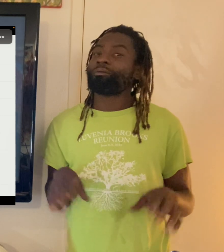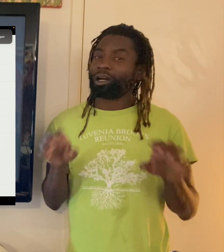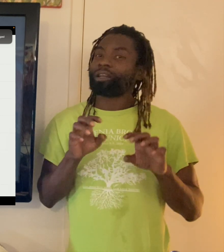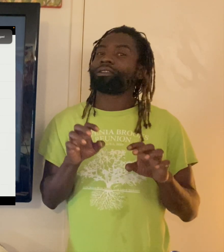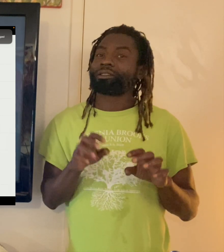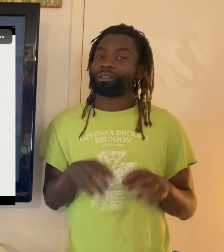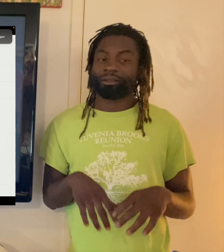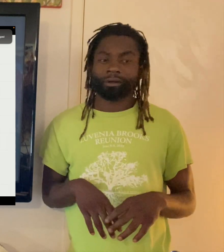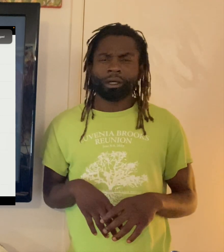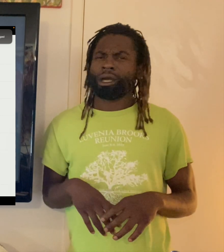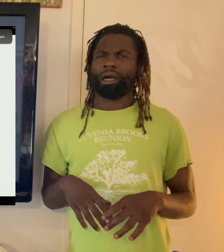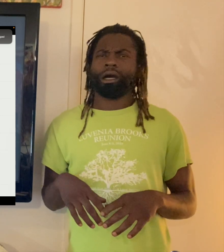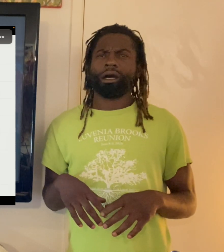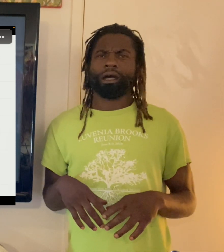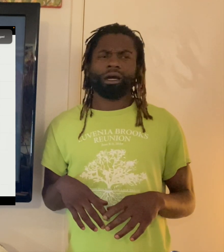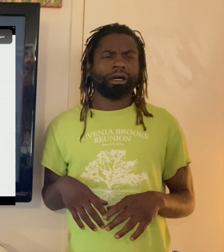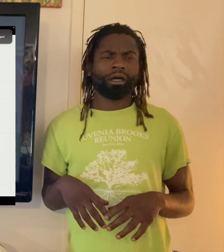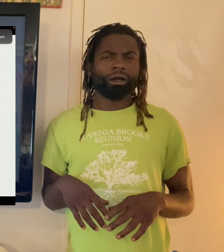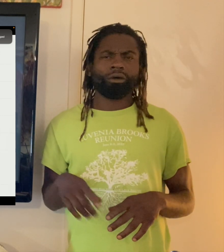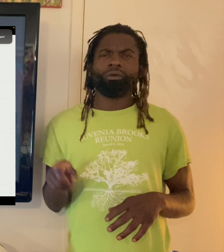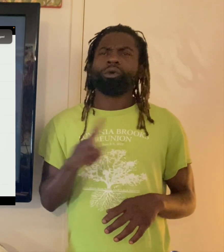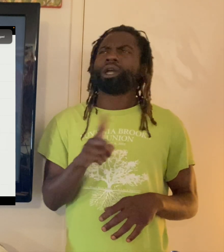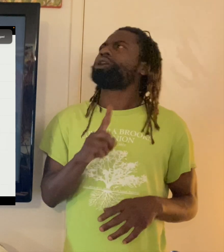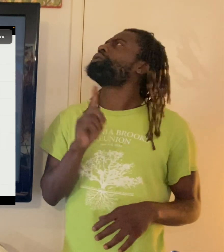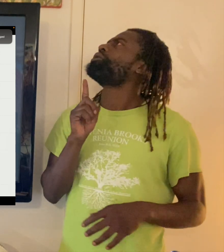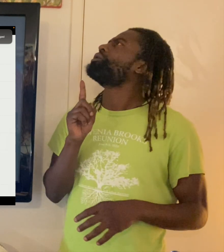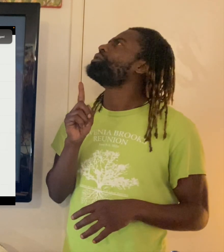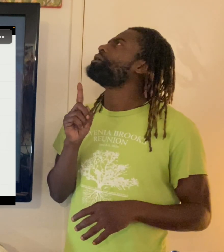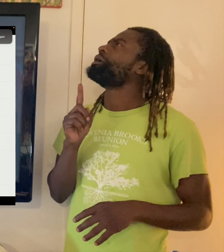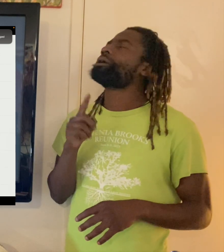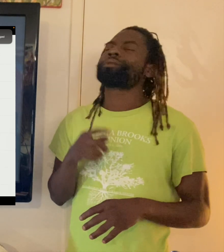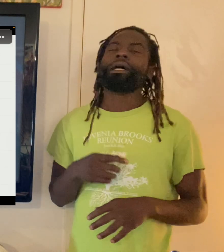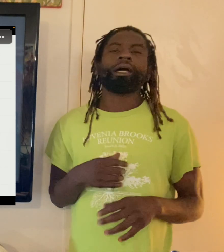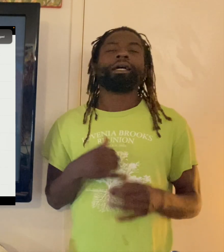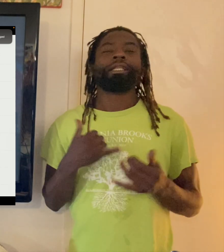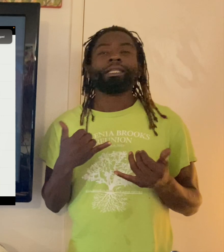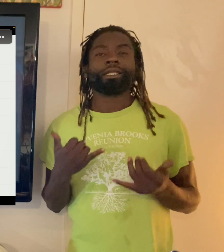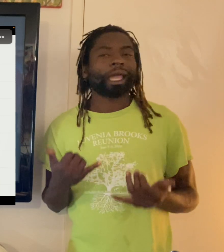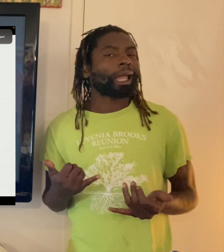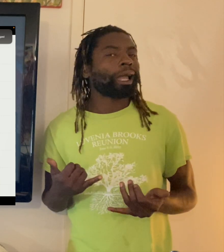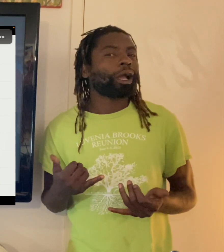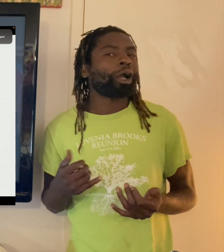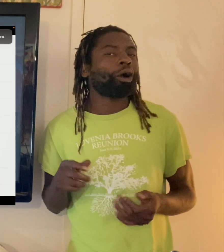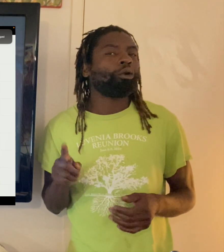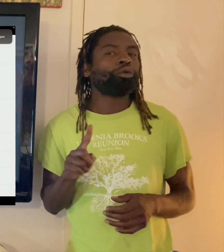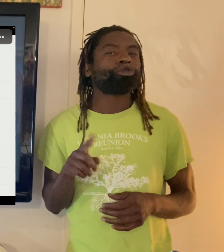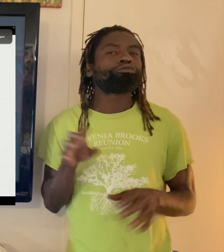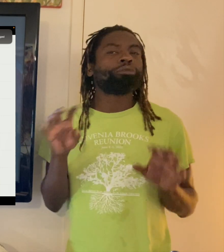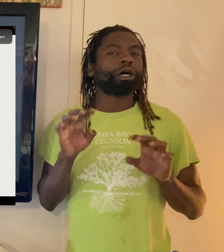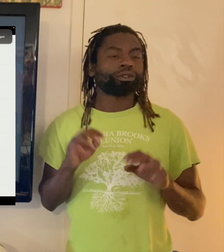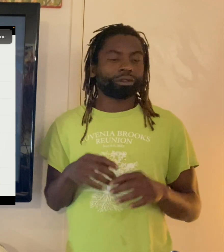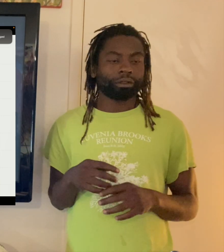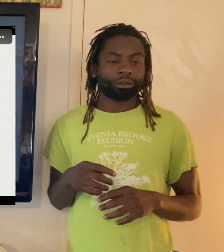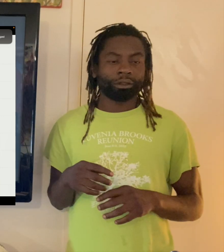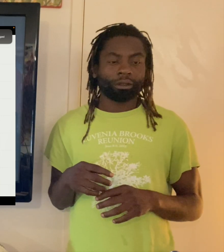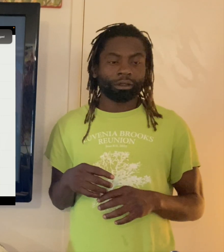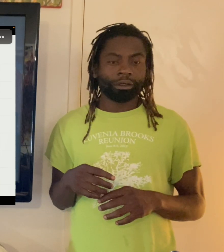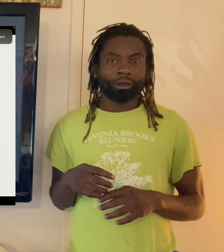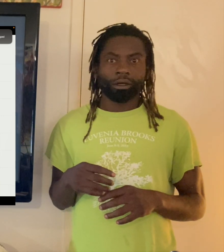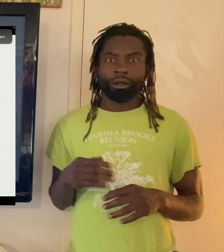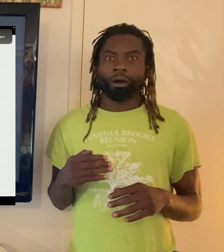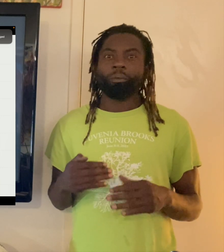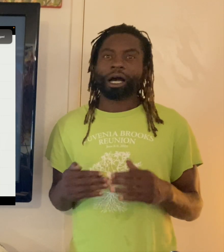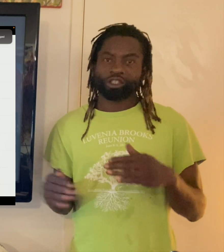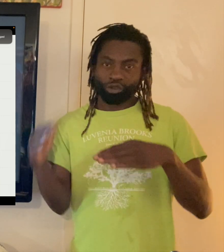down monster, where are you go? Oh, look, now where is the monster? The monster is